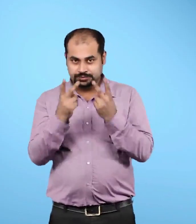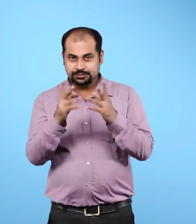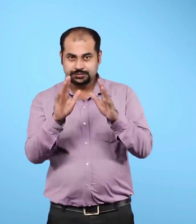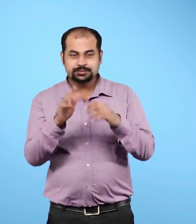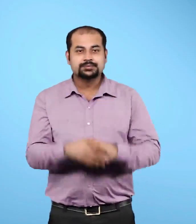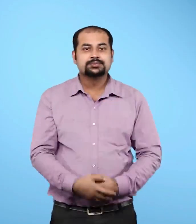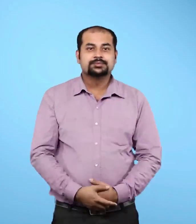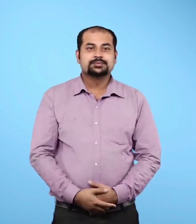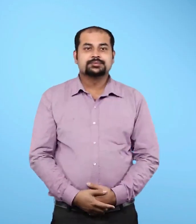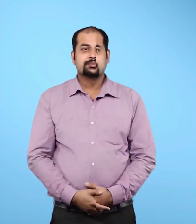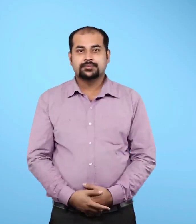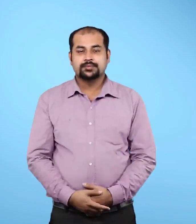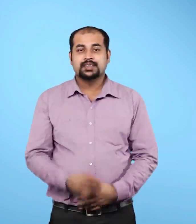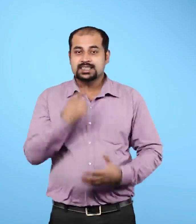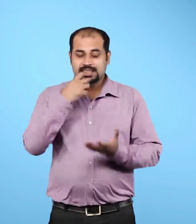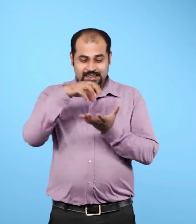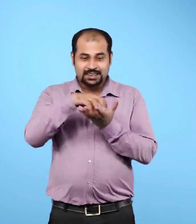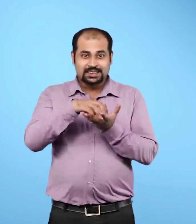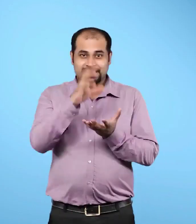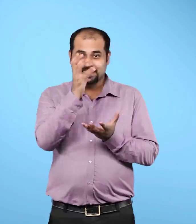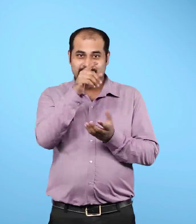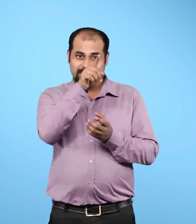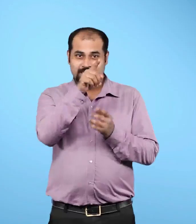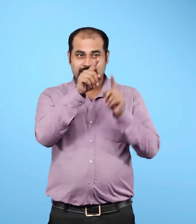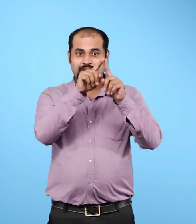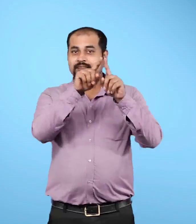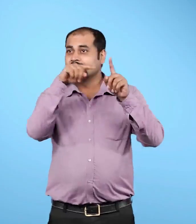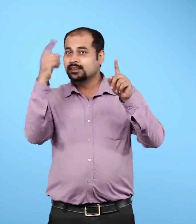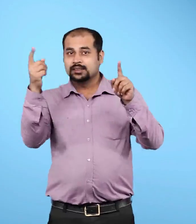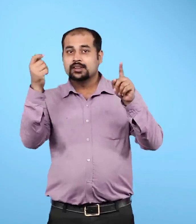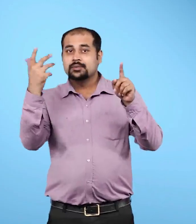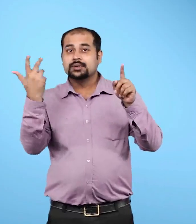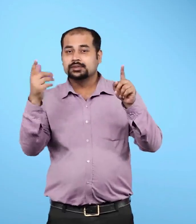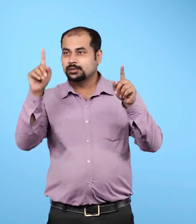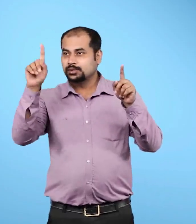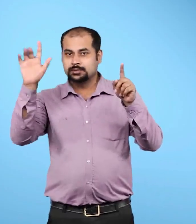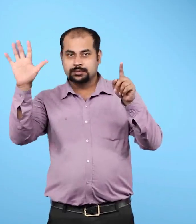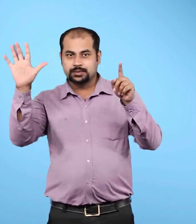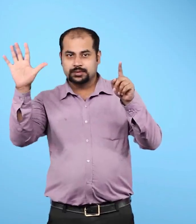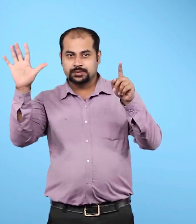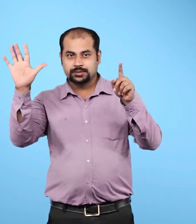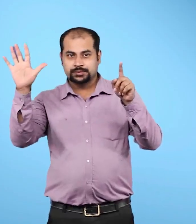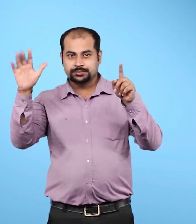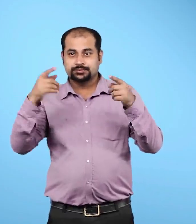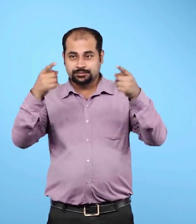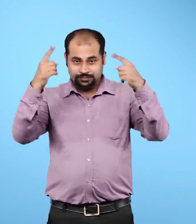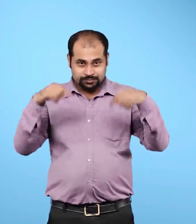amount? Row 1, column 1, idli, column 2, rupees